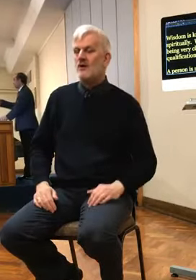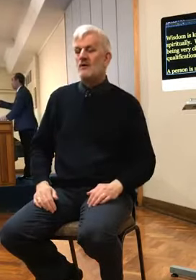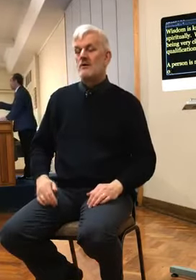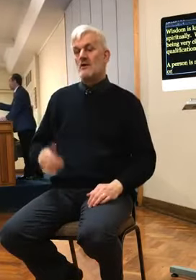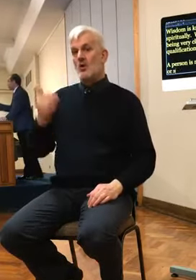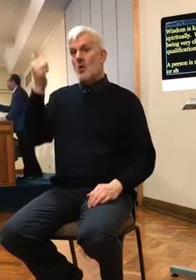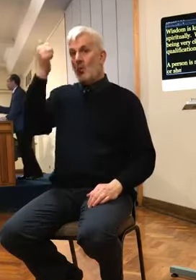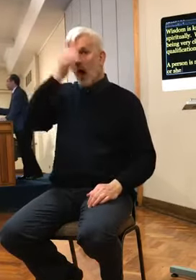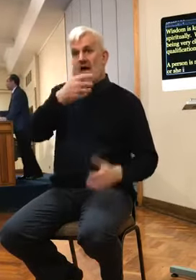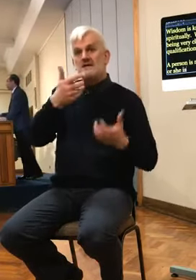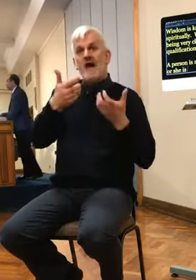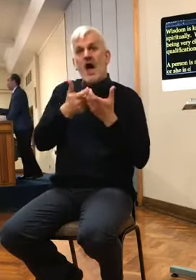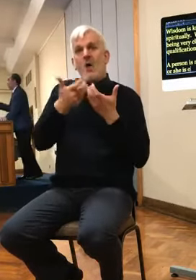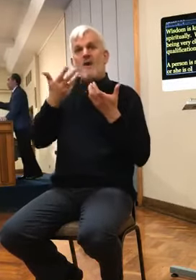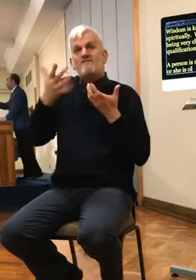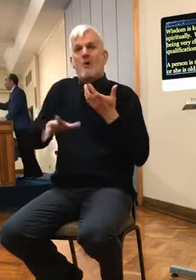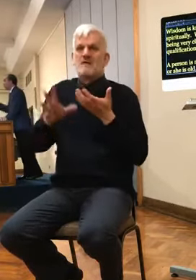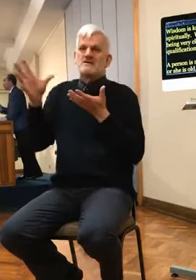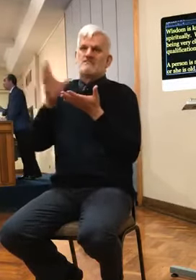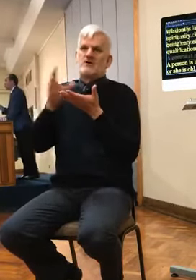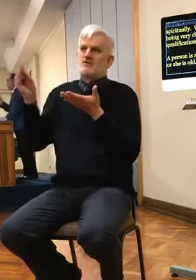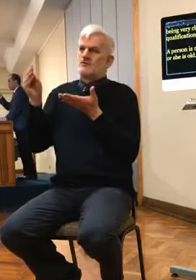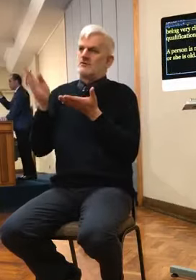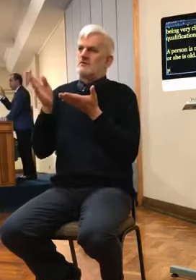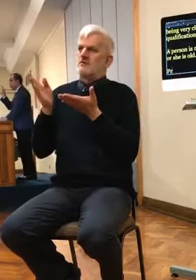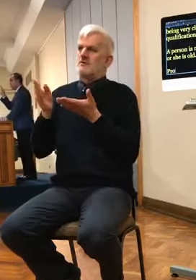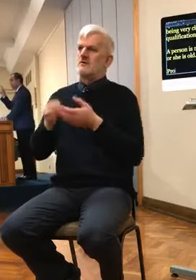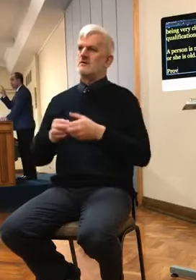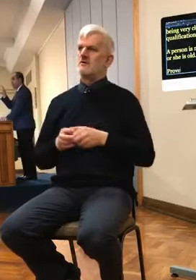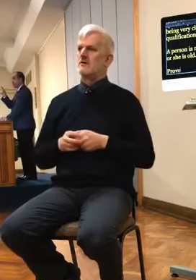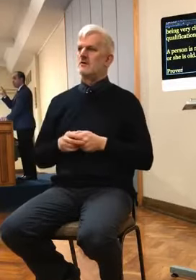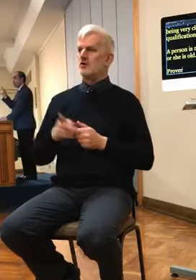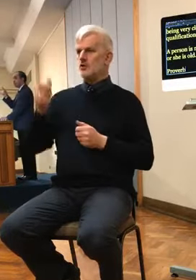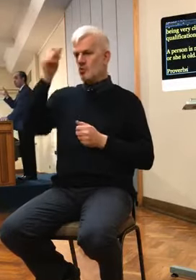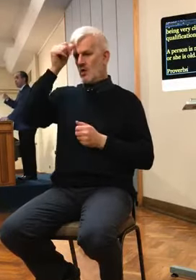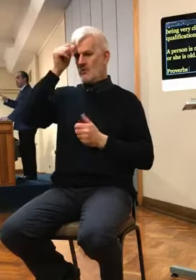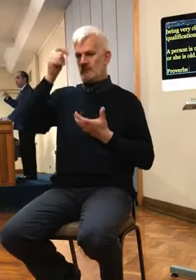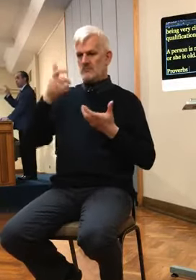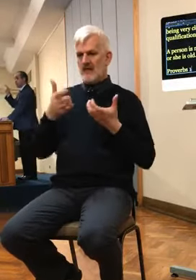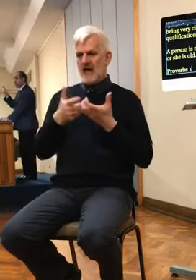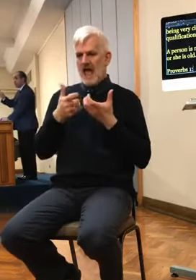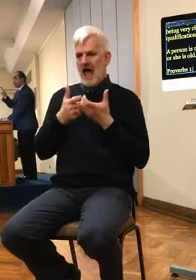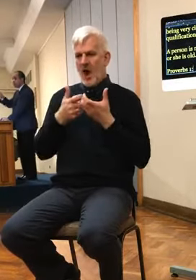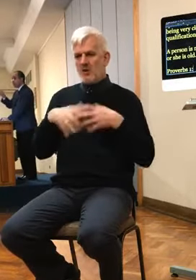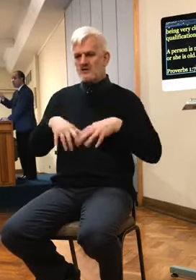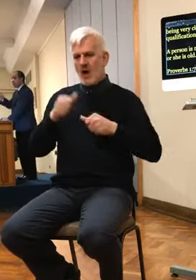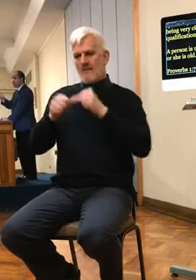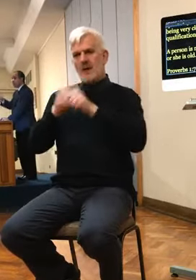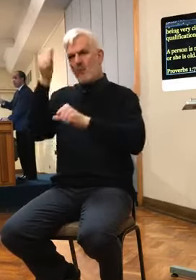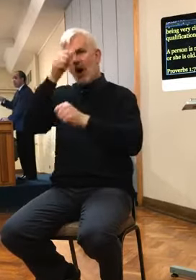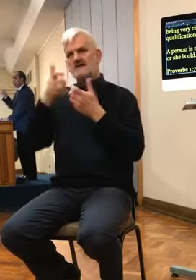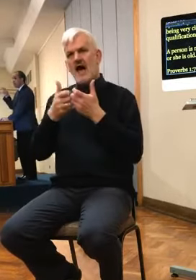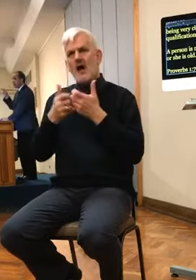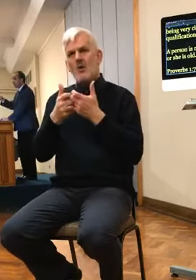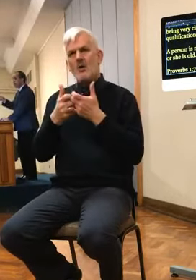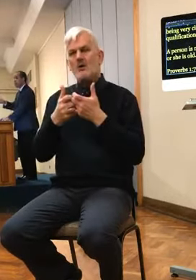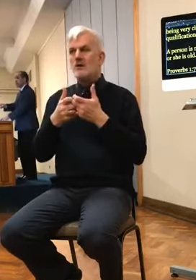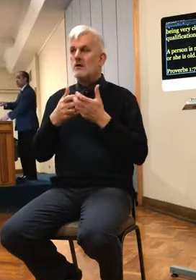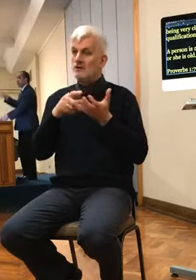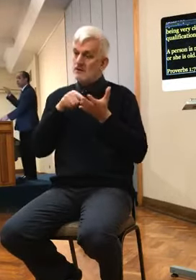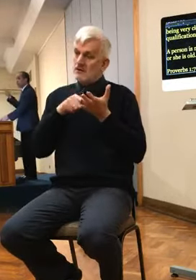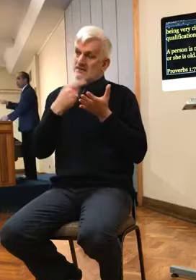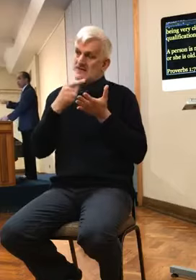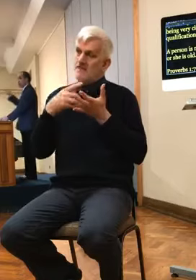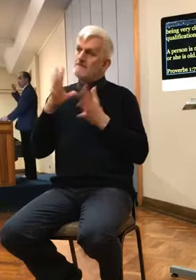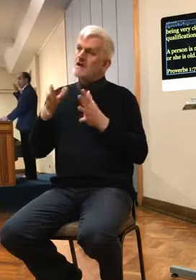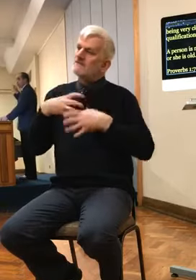man, Proverbs 1, verse 7, the fear of the Lord is just the beginning of wisdom, but the wise man is the person